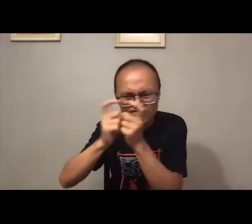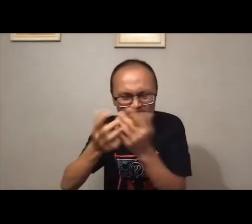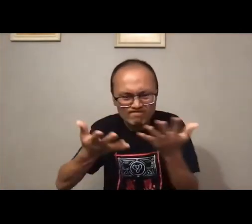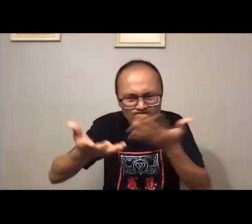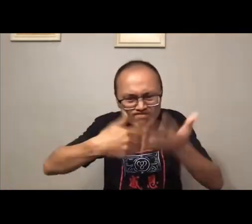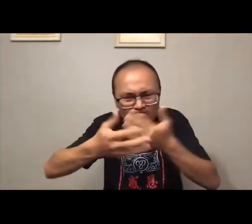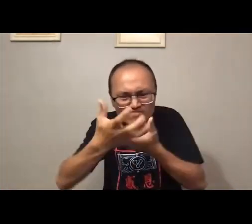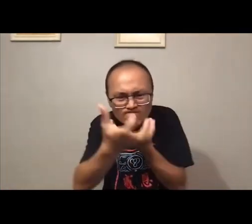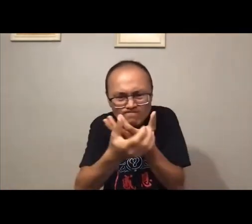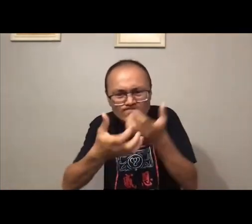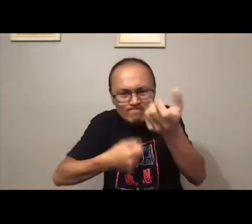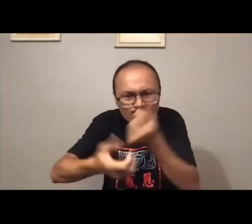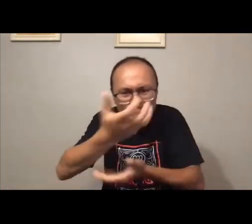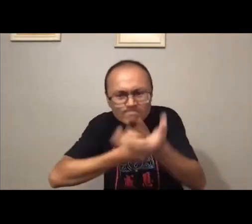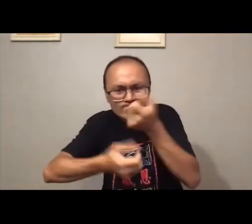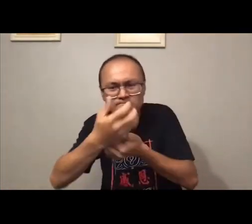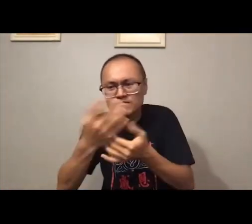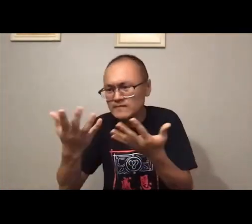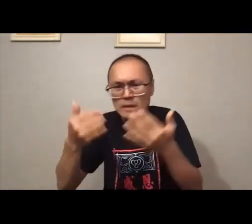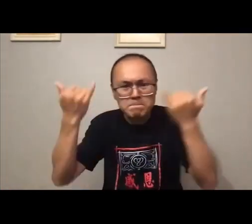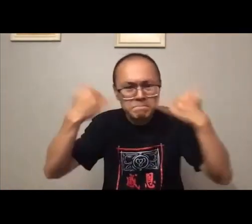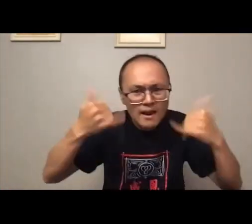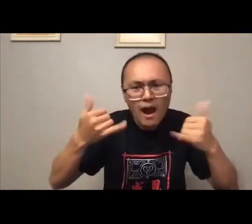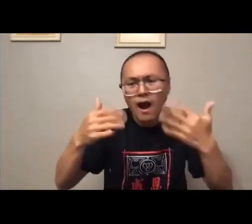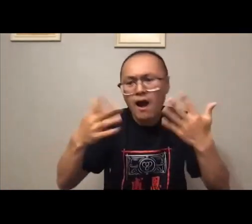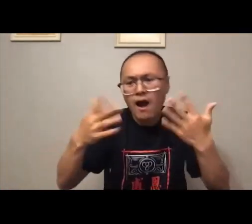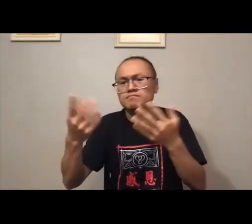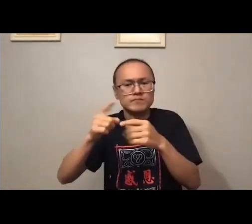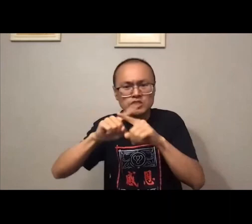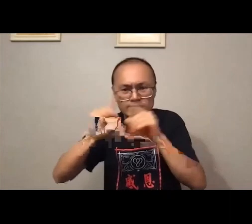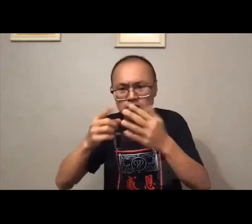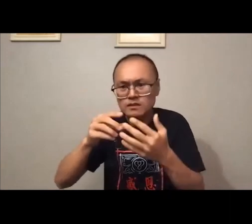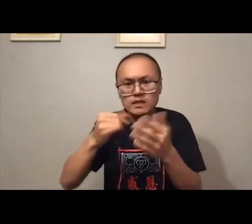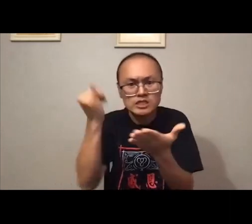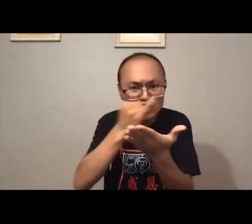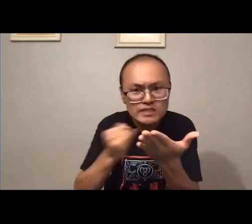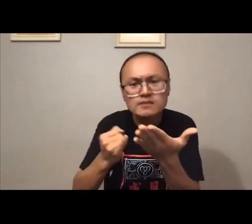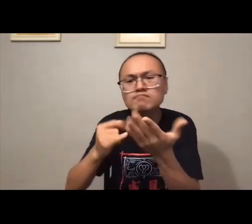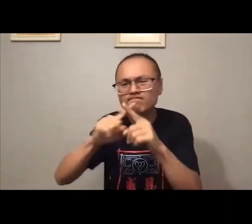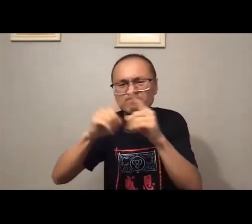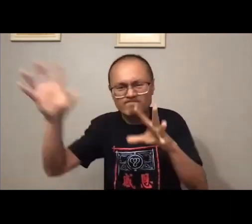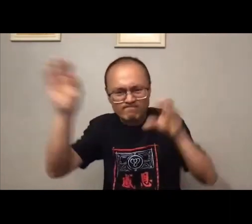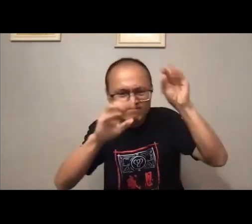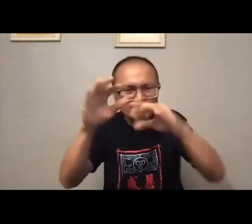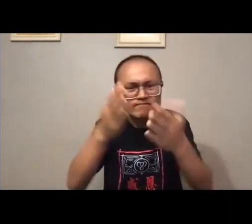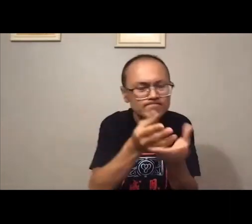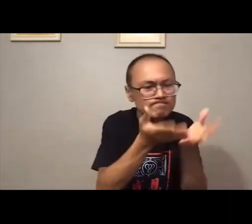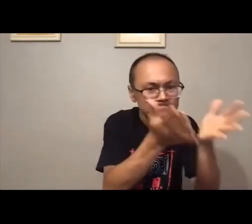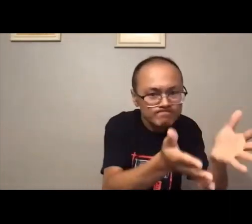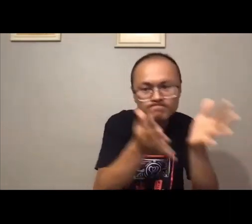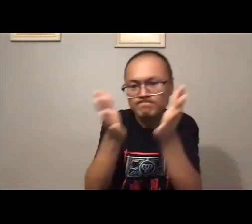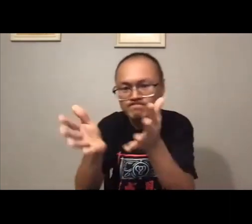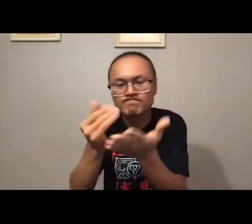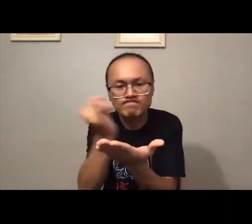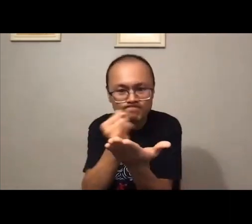issues. Christine had very creative ways in pulling language and playing through